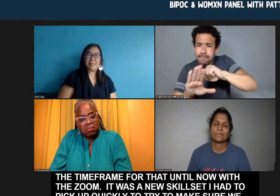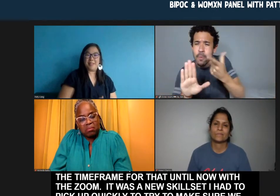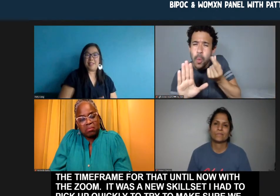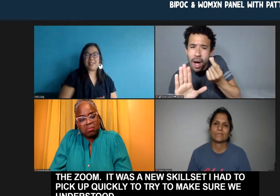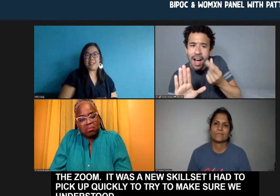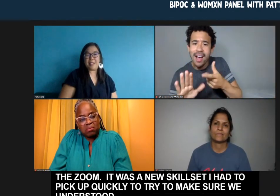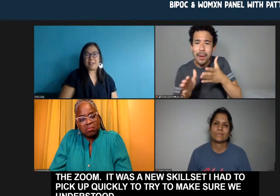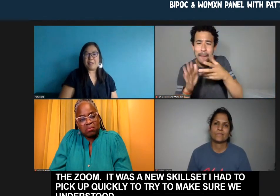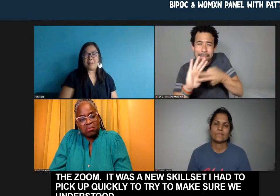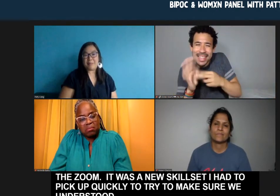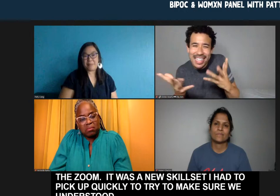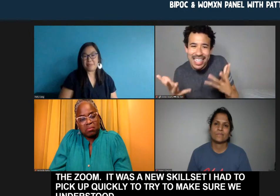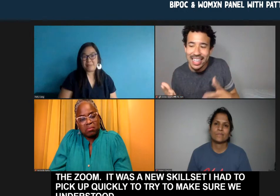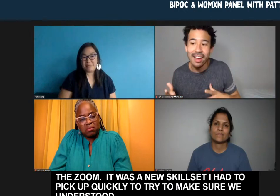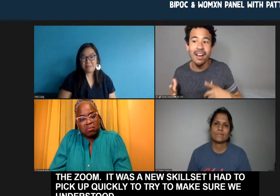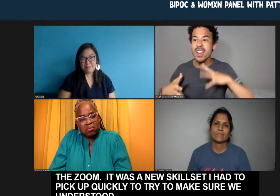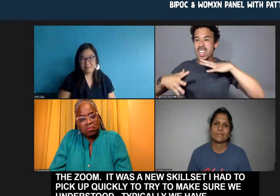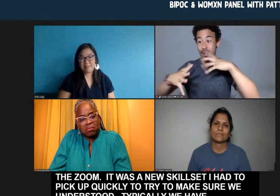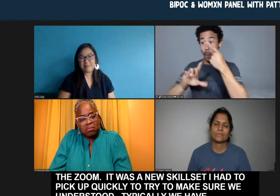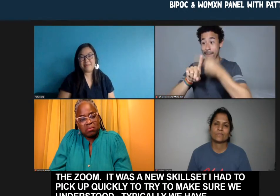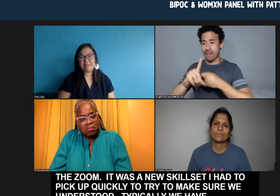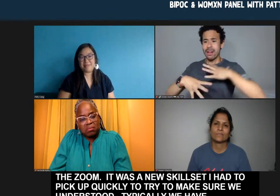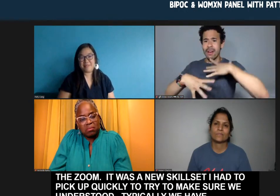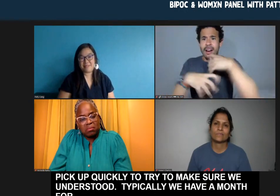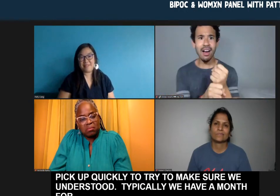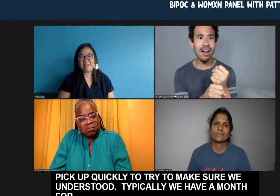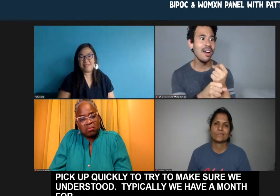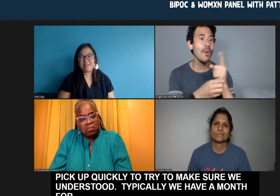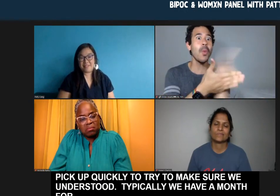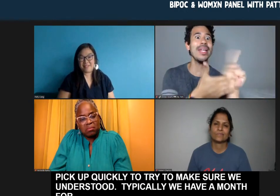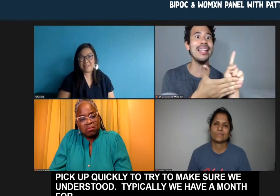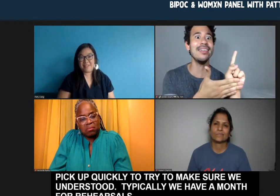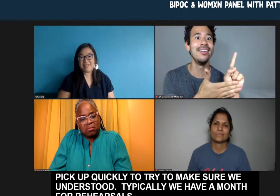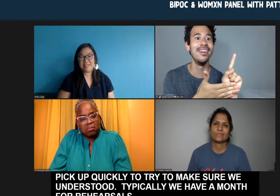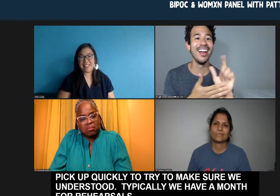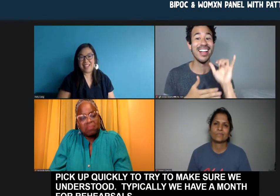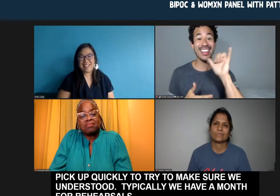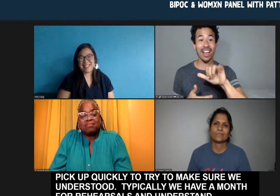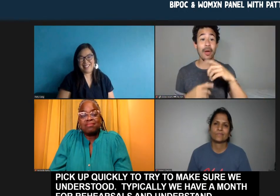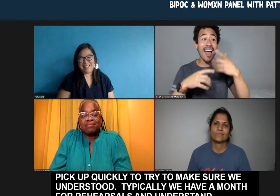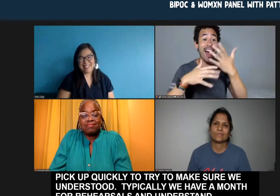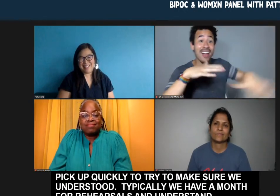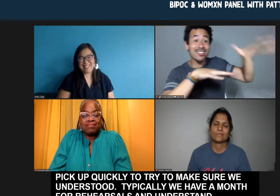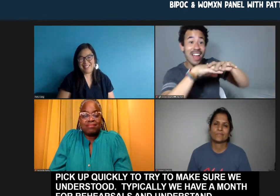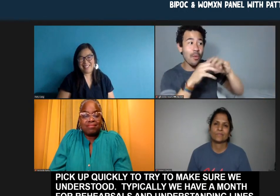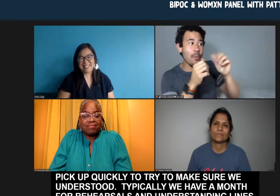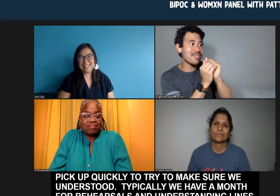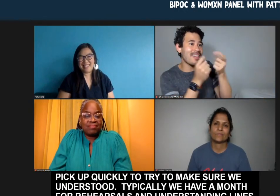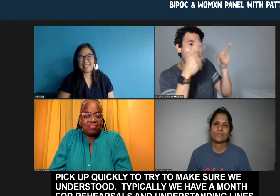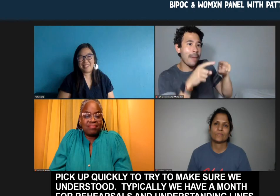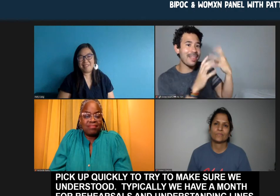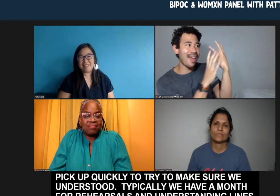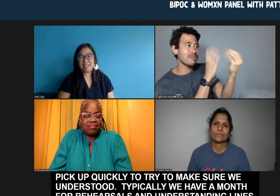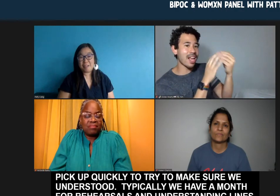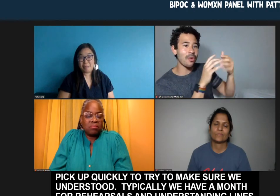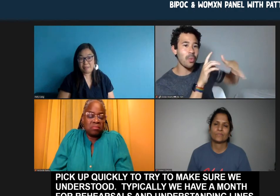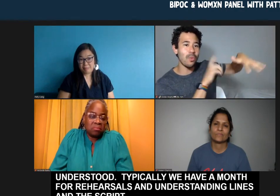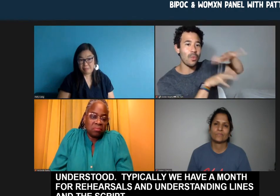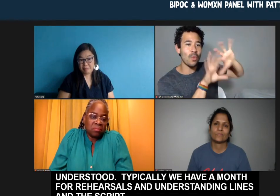lines and understanding the metaphors and analyzing the script. And it was all condensed into a week. And so that on top with everything that's